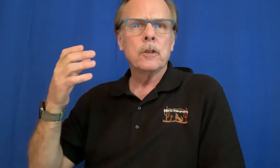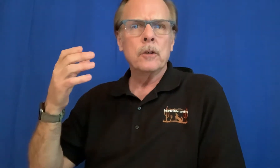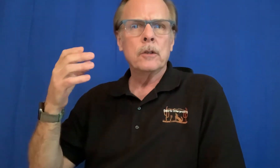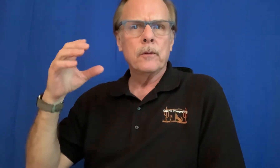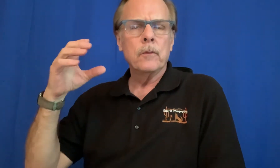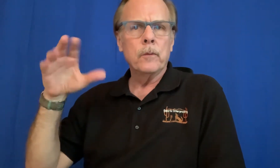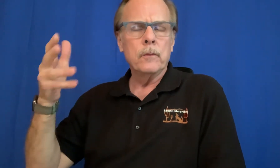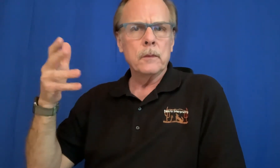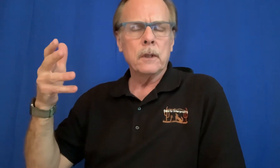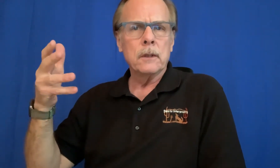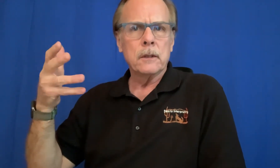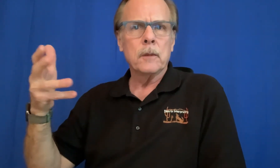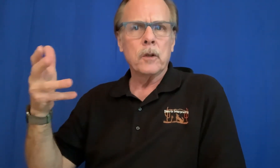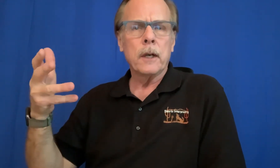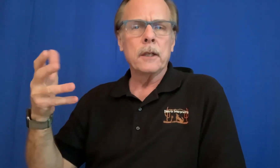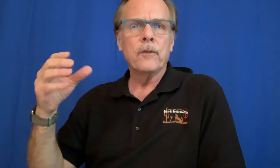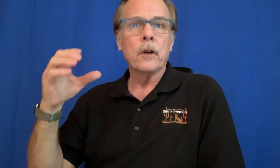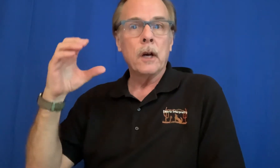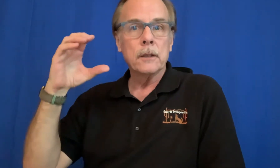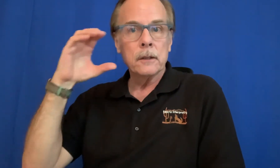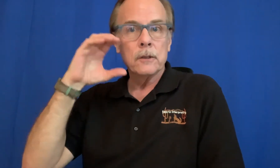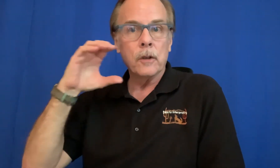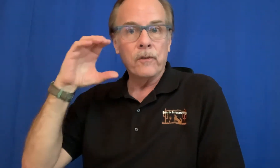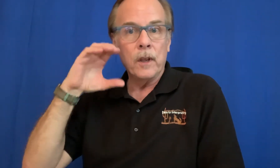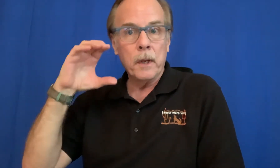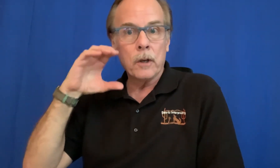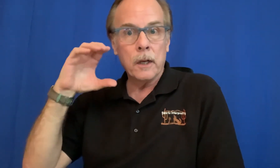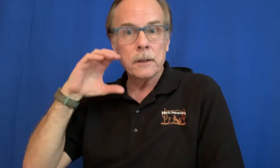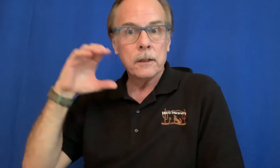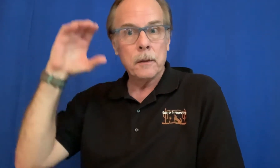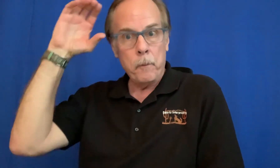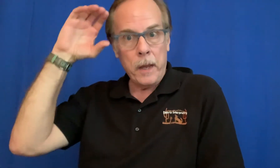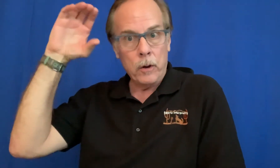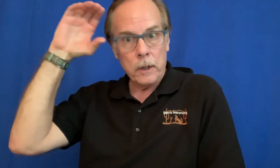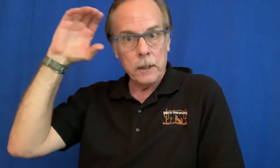used, similar idea for cousins. So female cousin, male cousin.